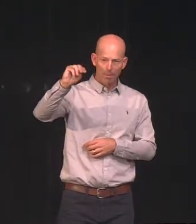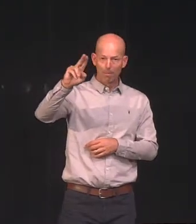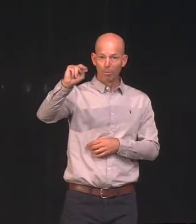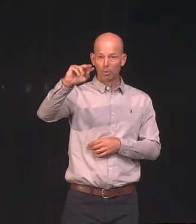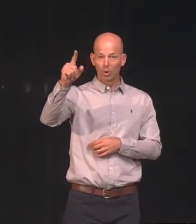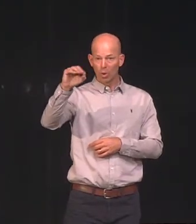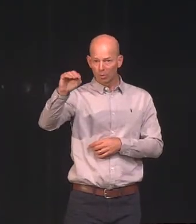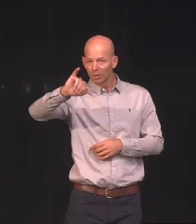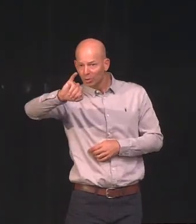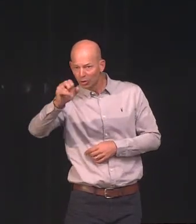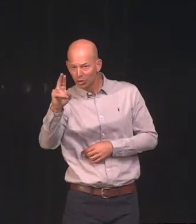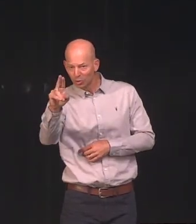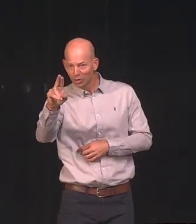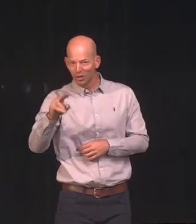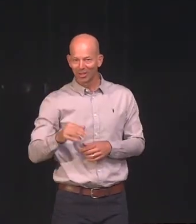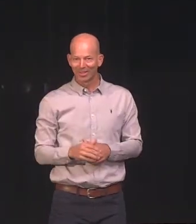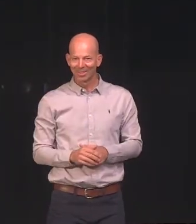Luis Munoz Jr.